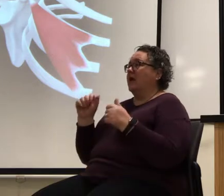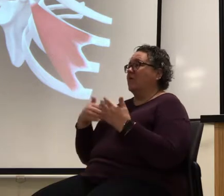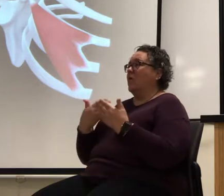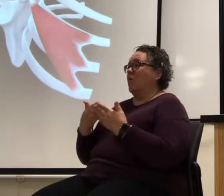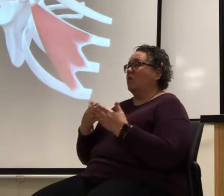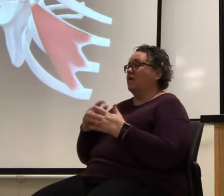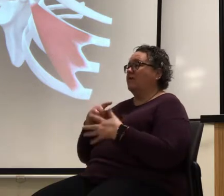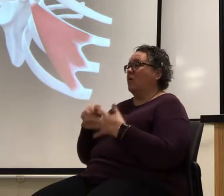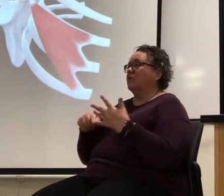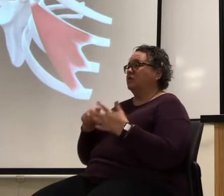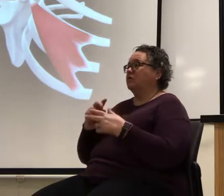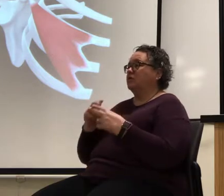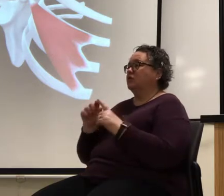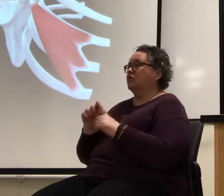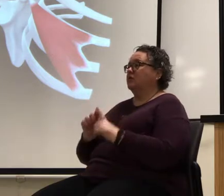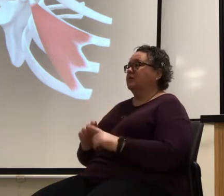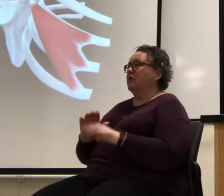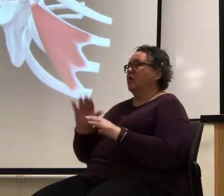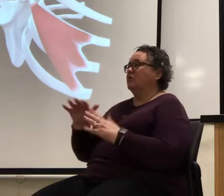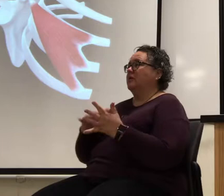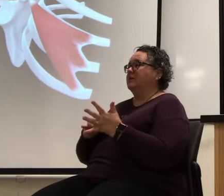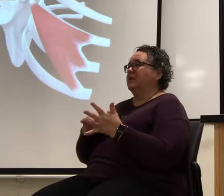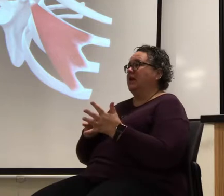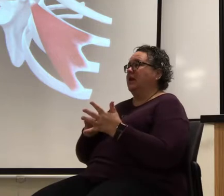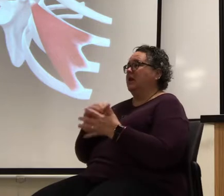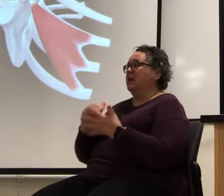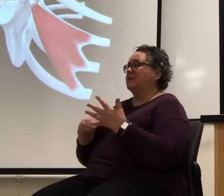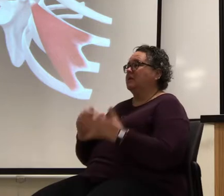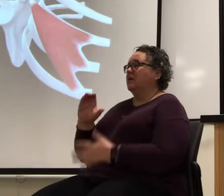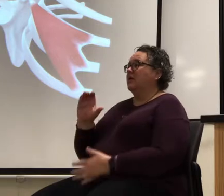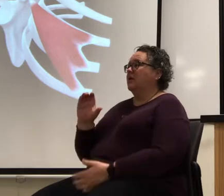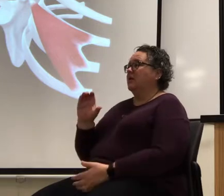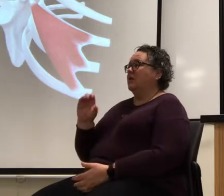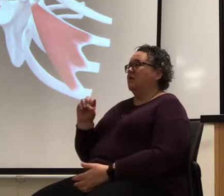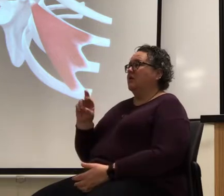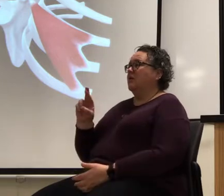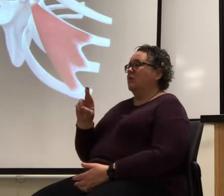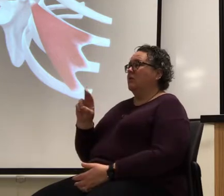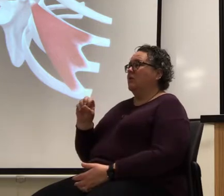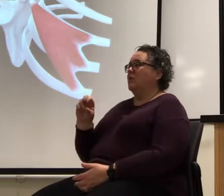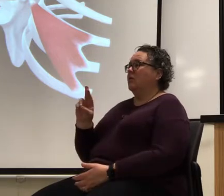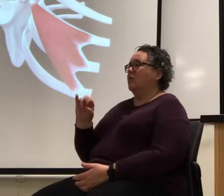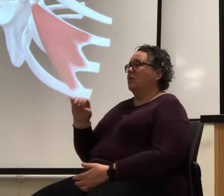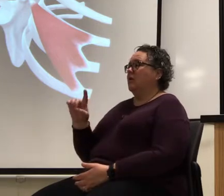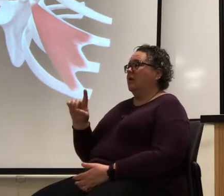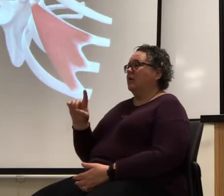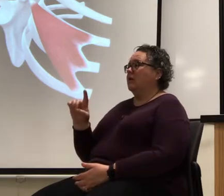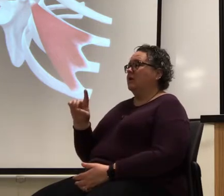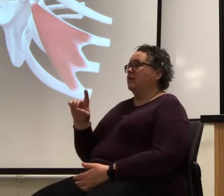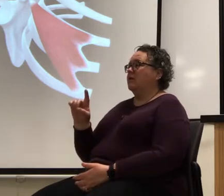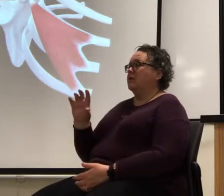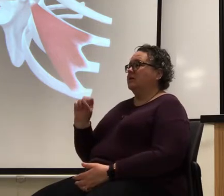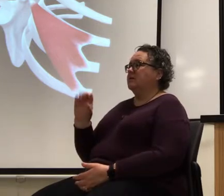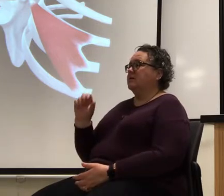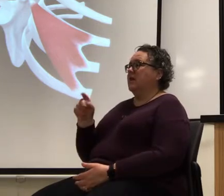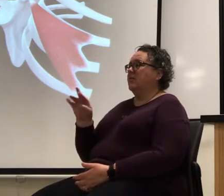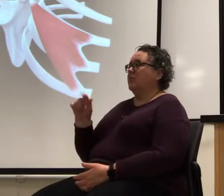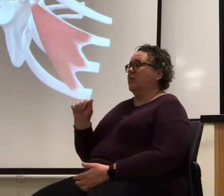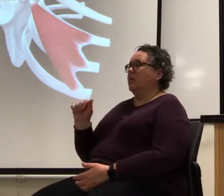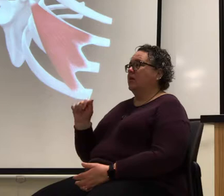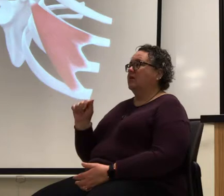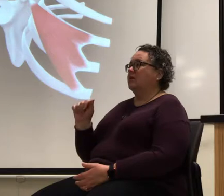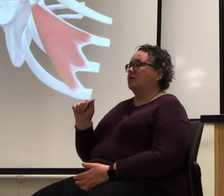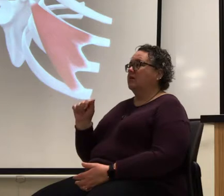study list, so don't confuse them. The coracoid, that's scapula. What's conoid? Process. That's clavicle.